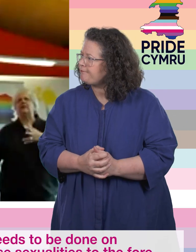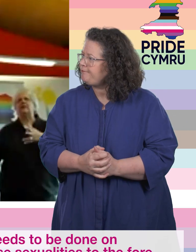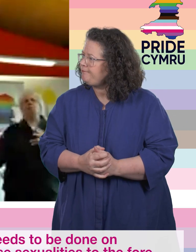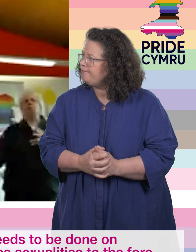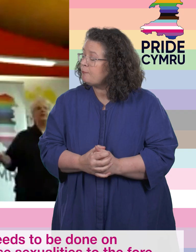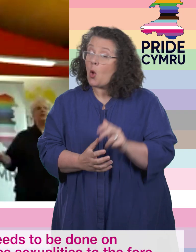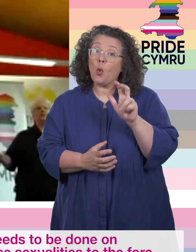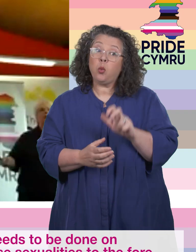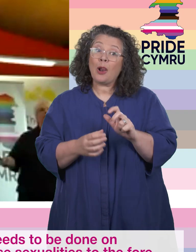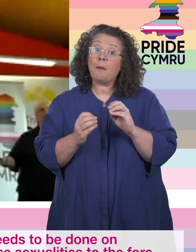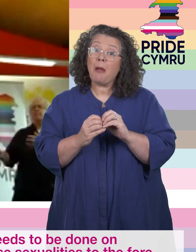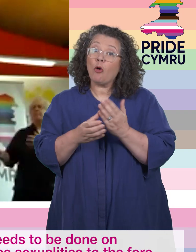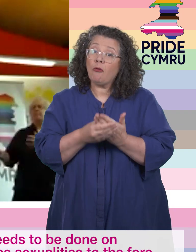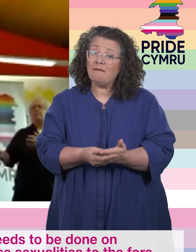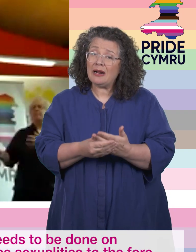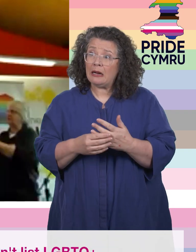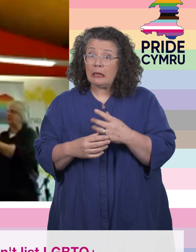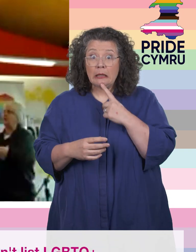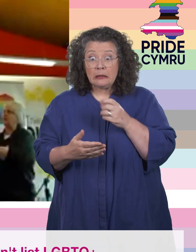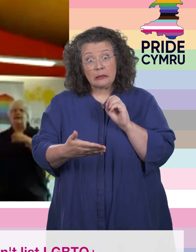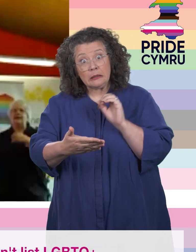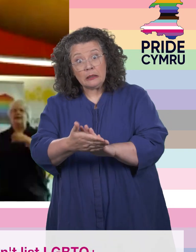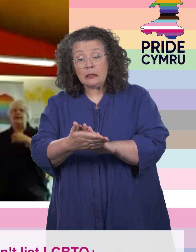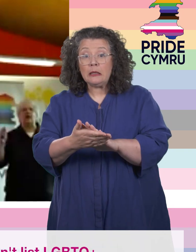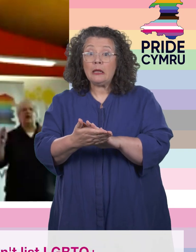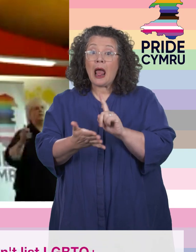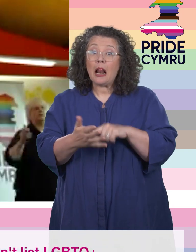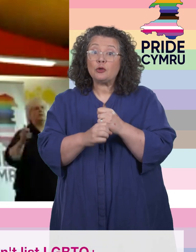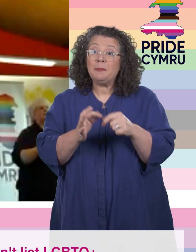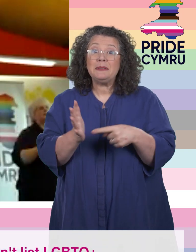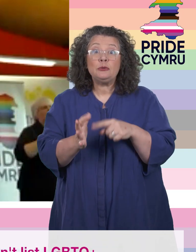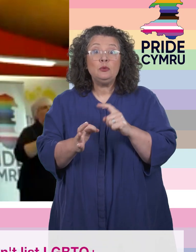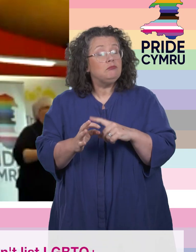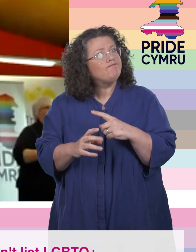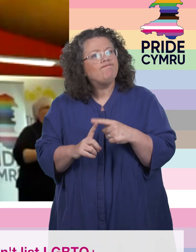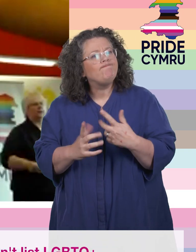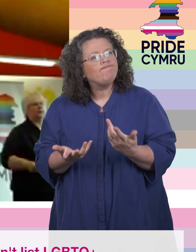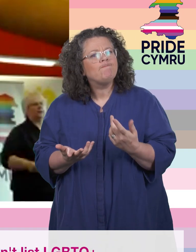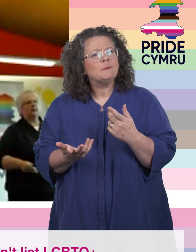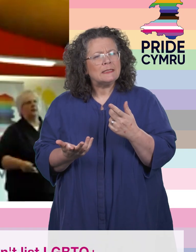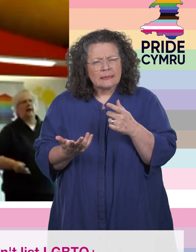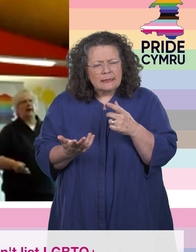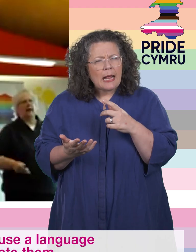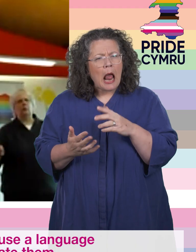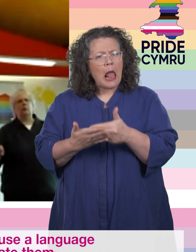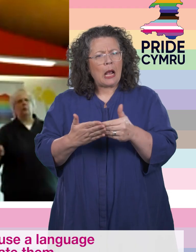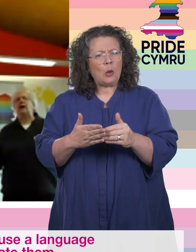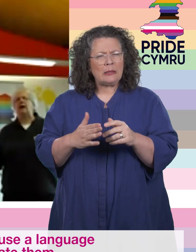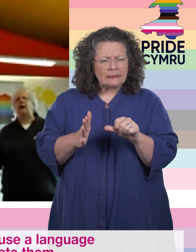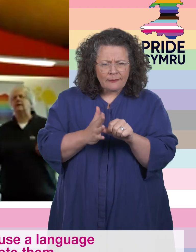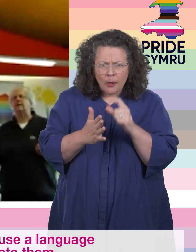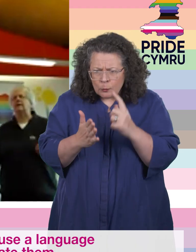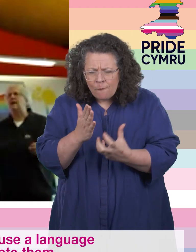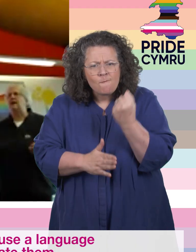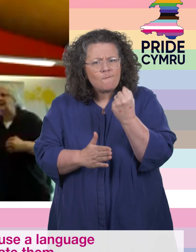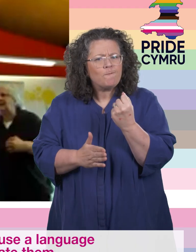diverse sexualities to the fore. The Dictionary of Welsh biography doesn't list LGBTQ+. And you'll often